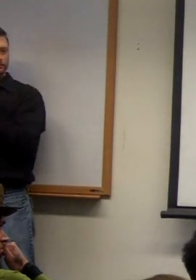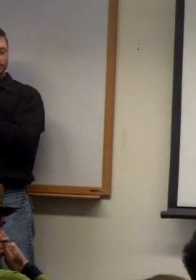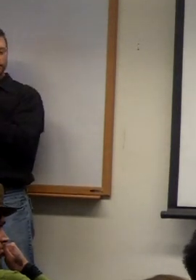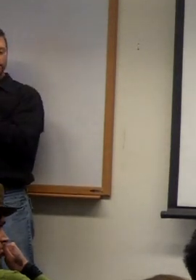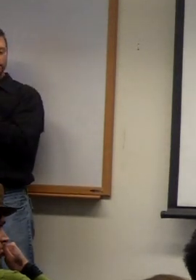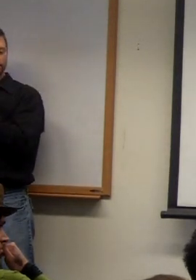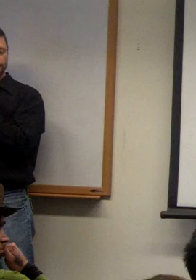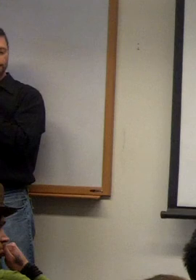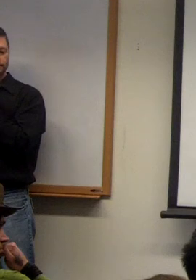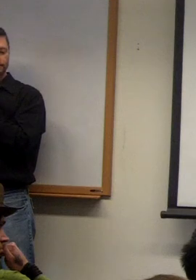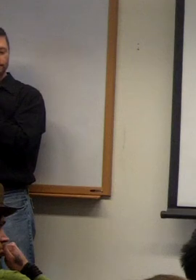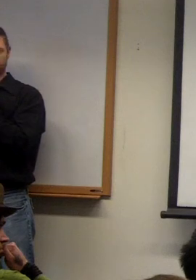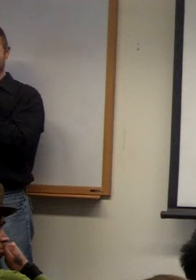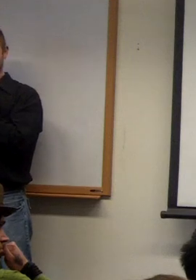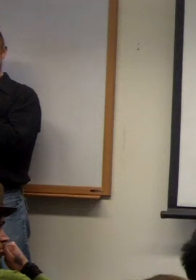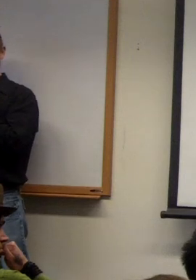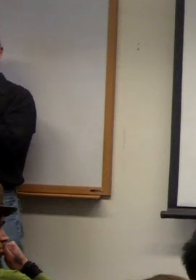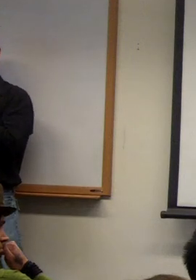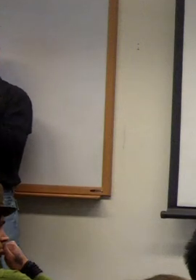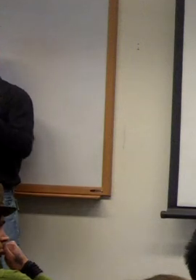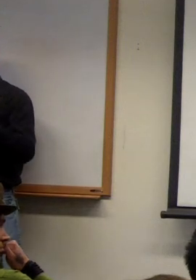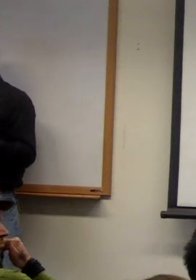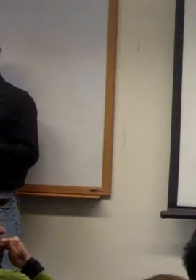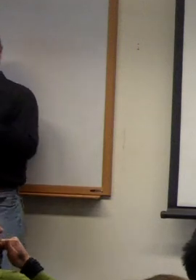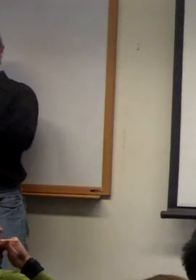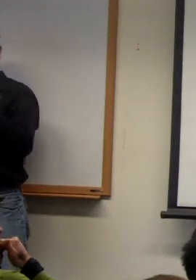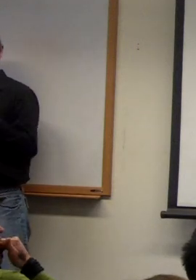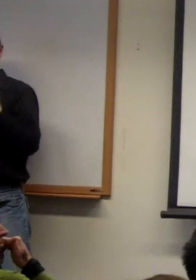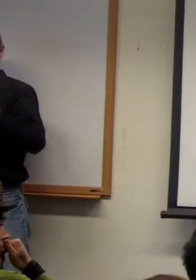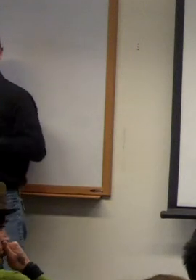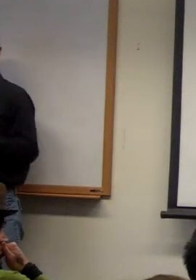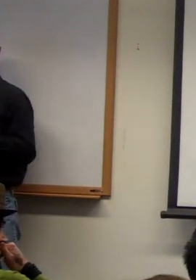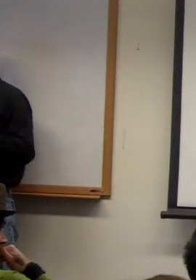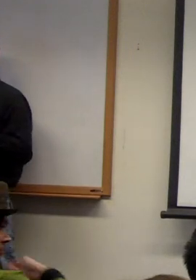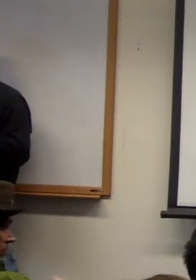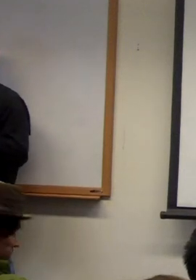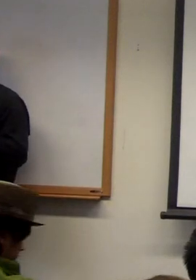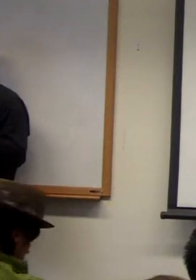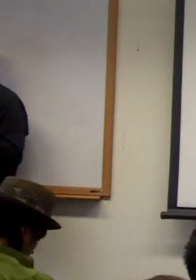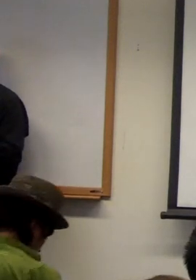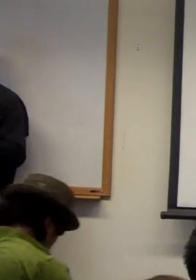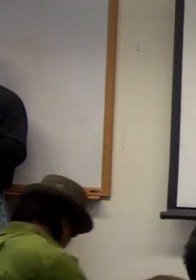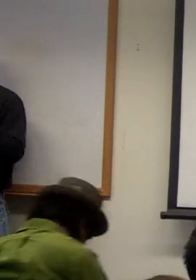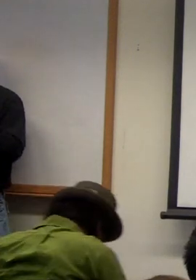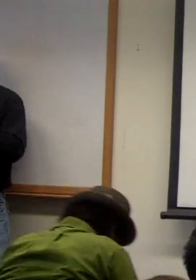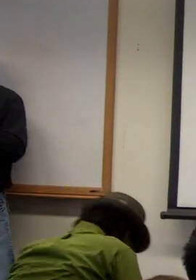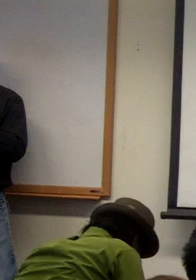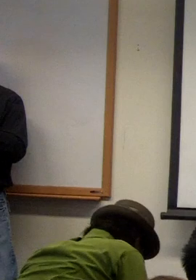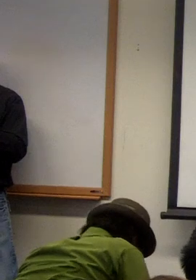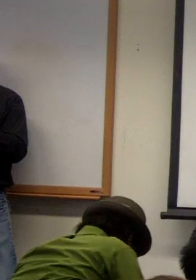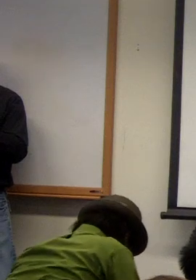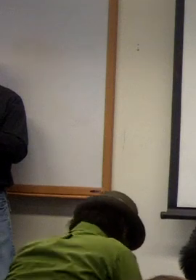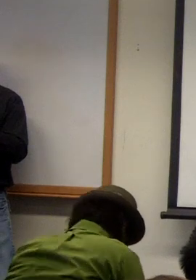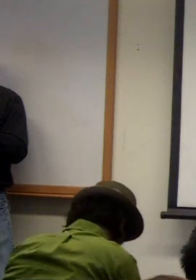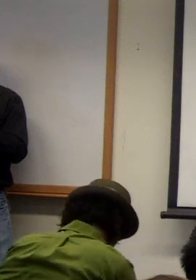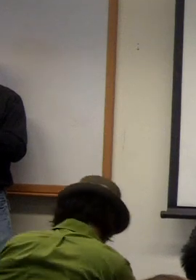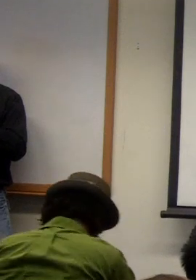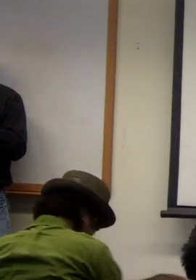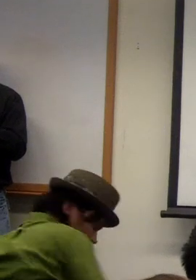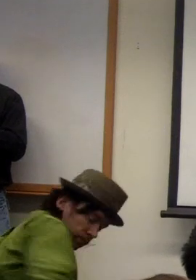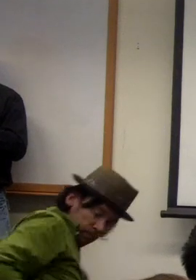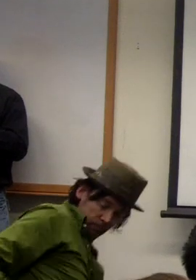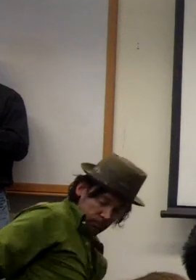person. Like anyone who does anything of any note, any Black person who does anything of note, that they're an exception, implying that that wasn't supposed to